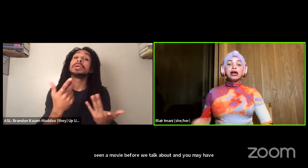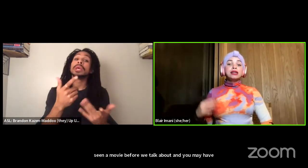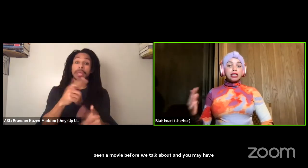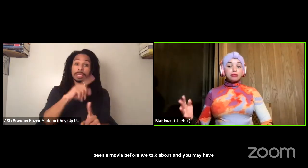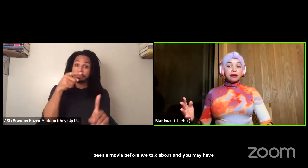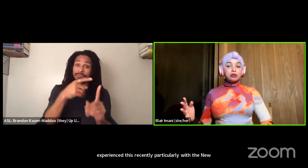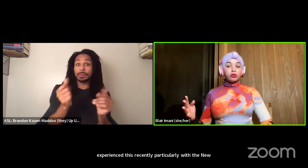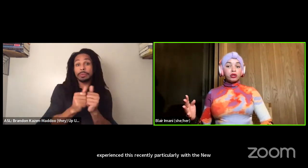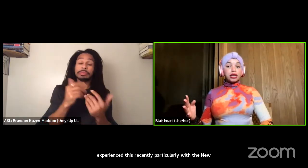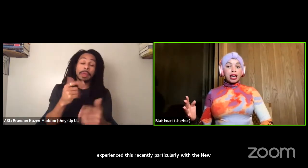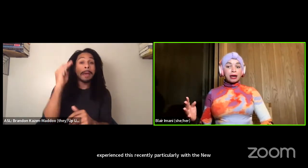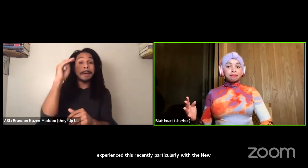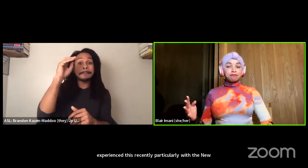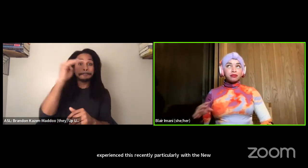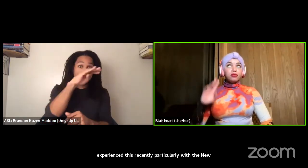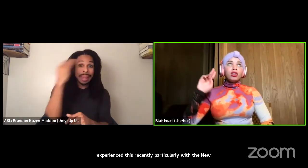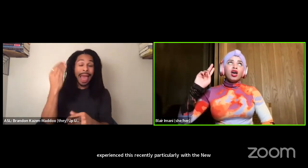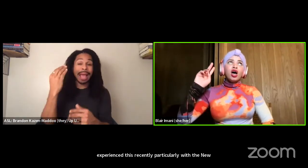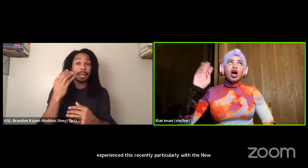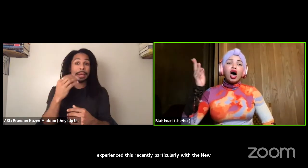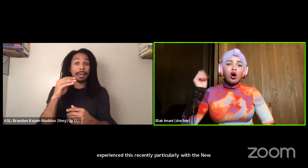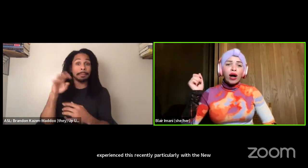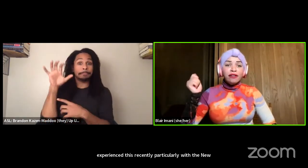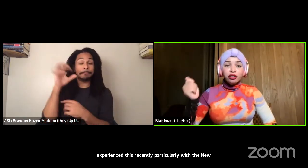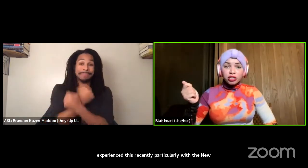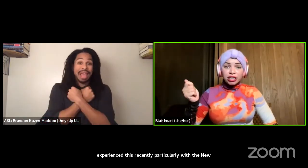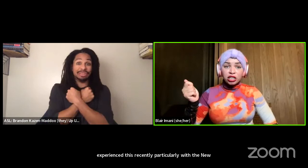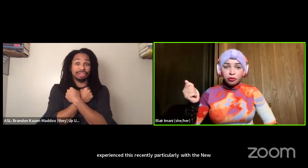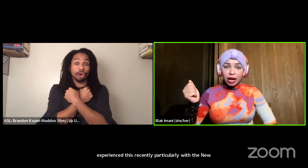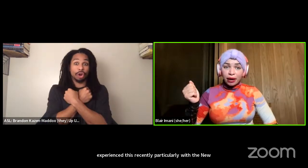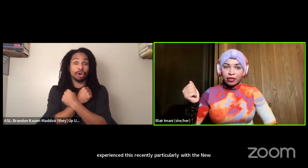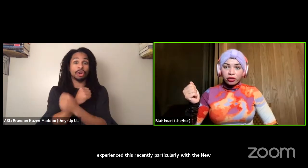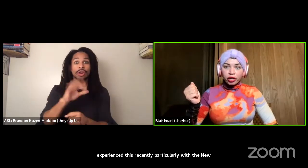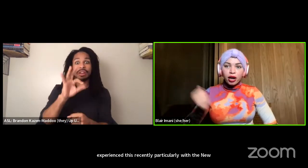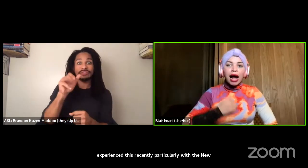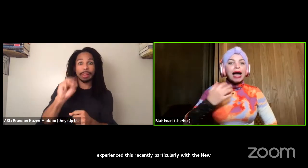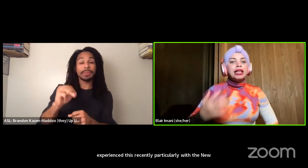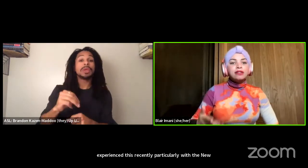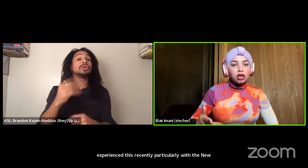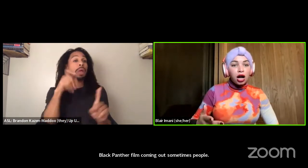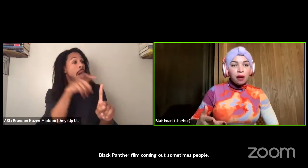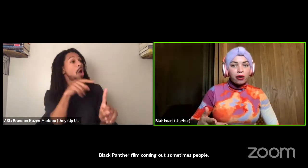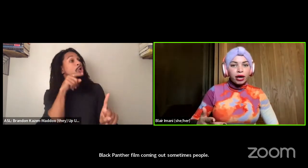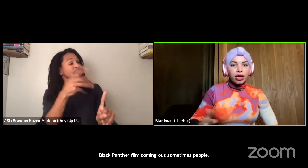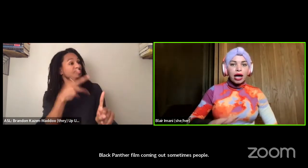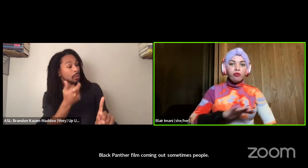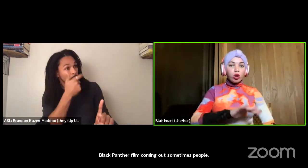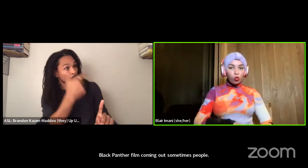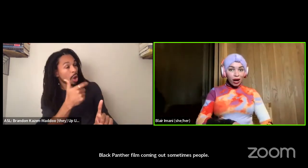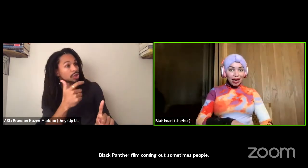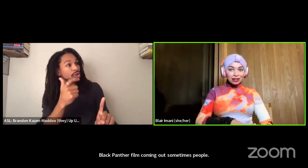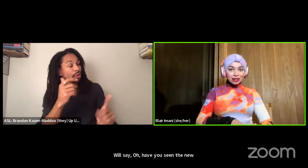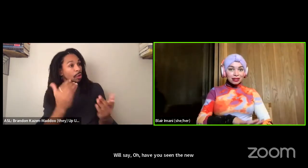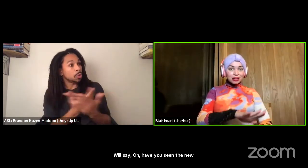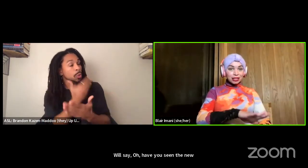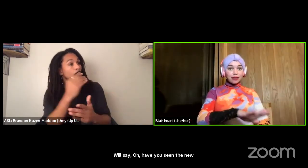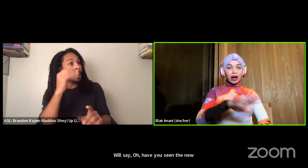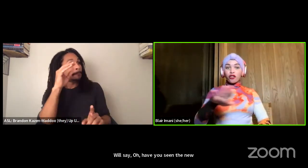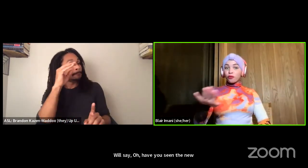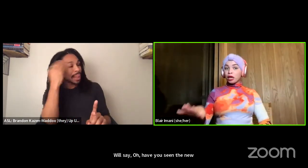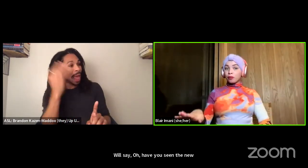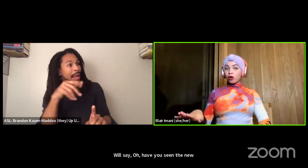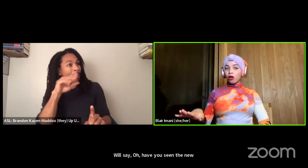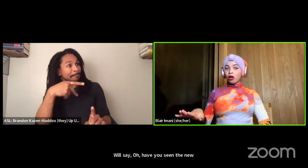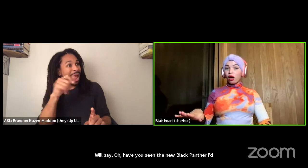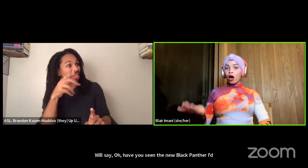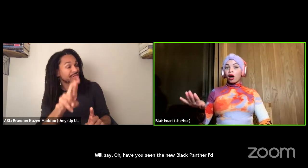coming out. Sometimes people will say, oh, have you seen the new Black Panther? I'd love to talk about it. And we wait to see